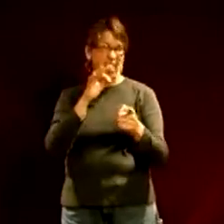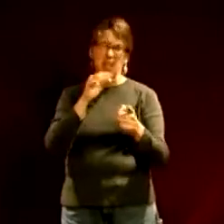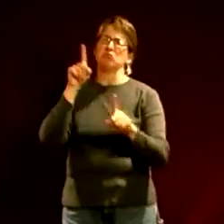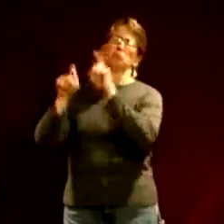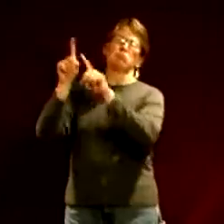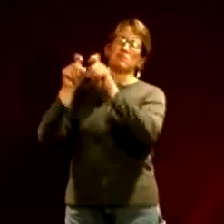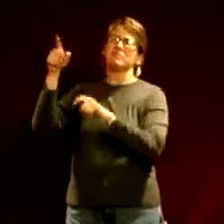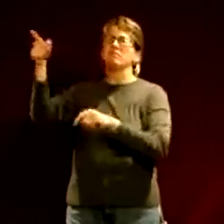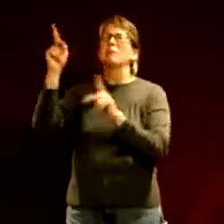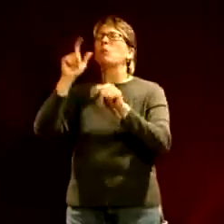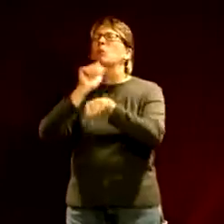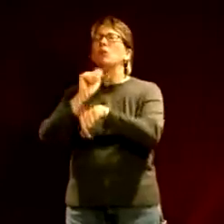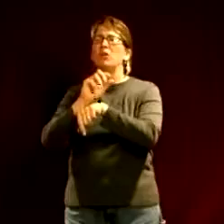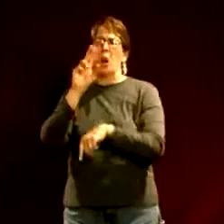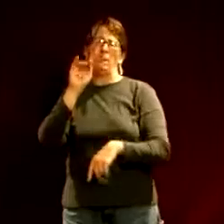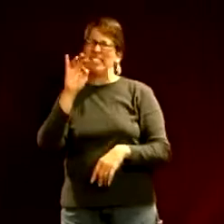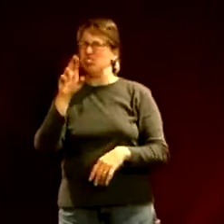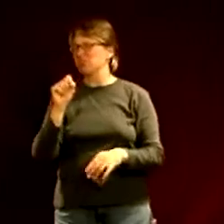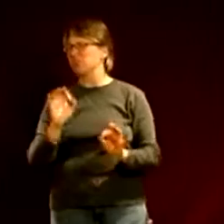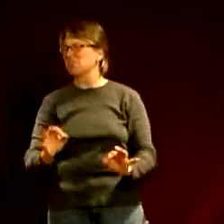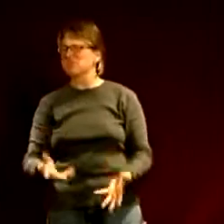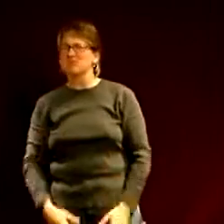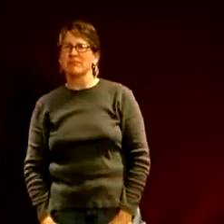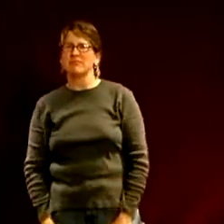is very important for you. So when you go to the outfitters, it's really important to ask